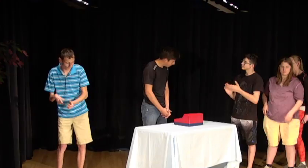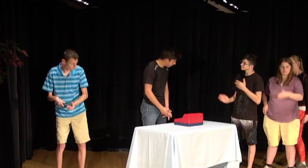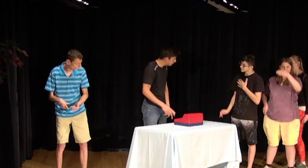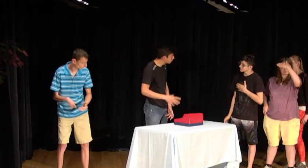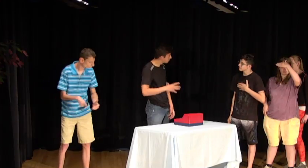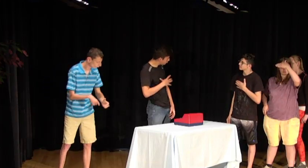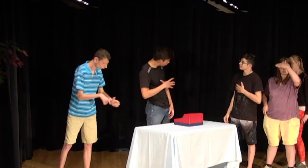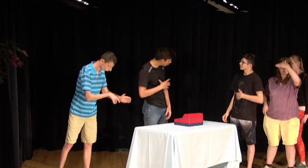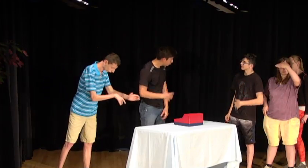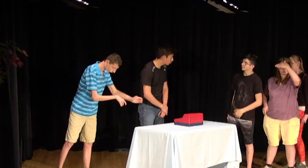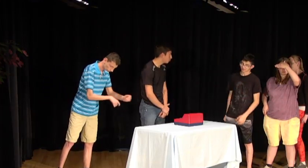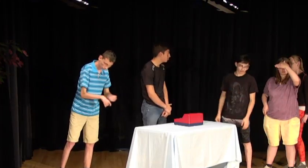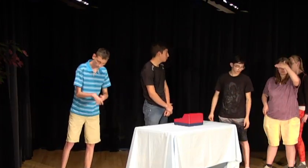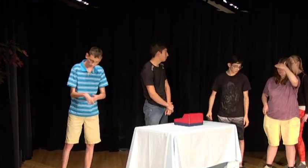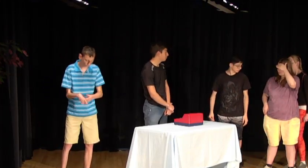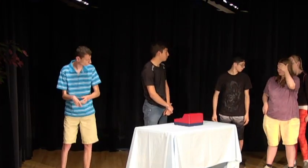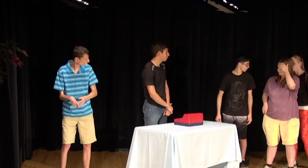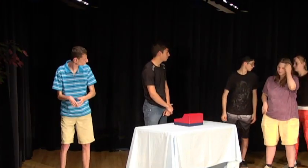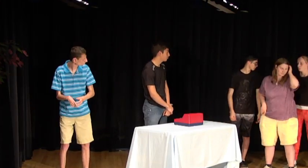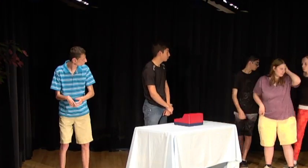I want a double hamburger, please. Can do.